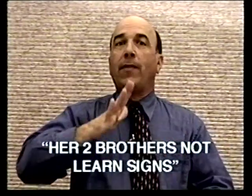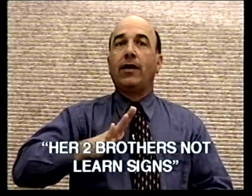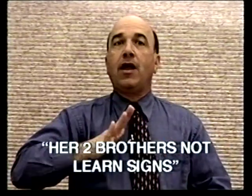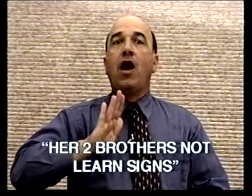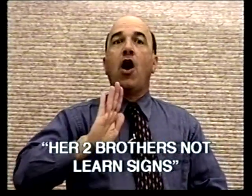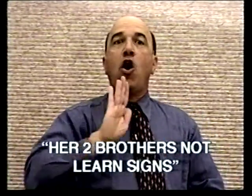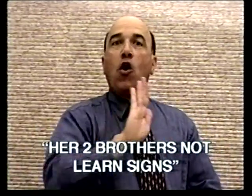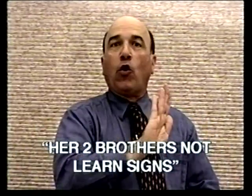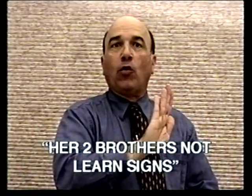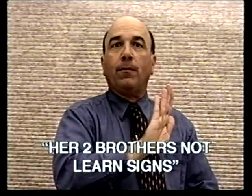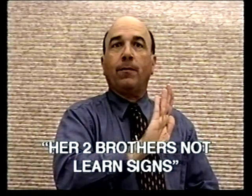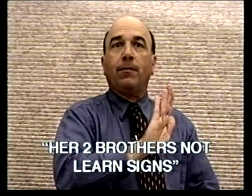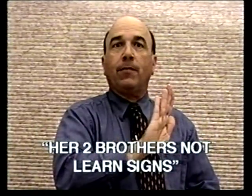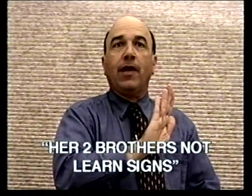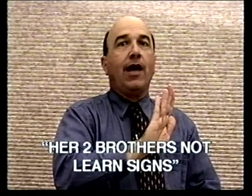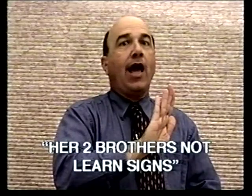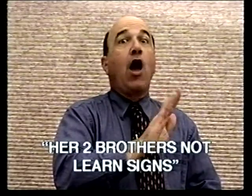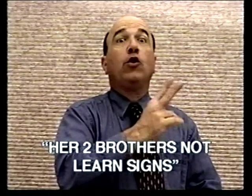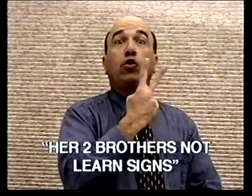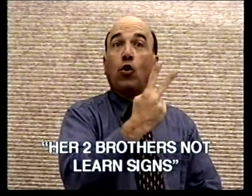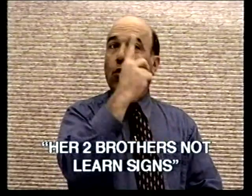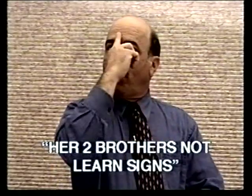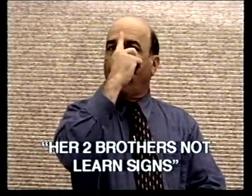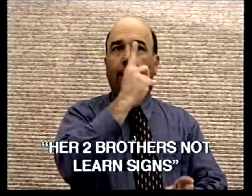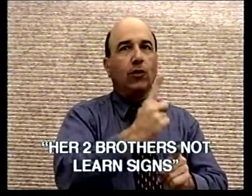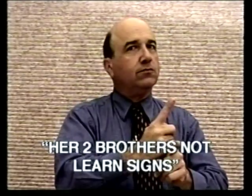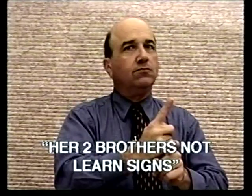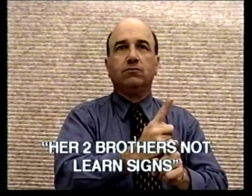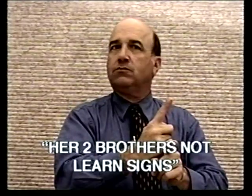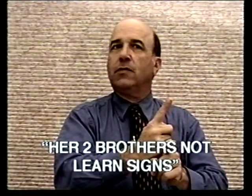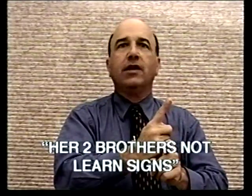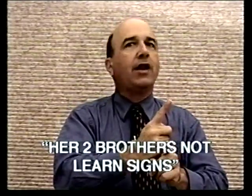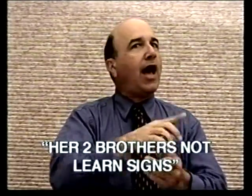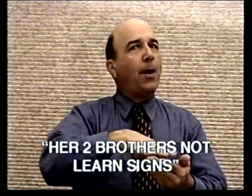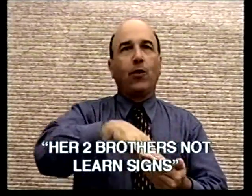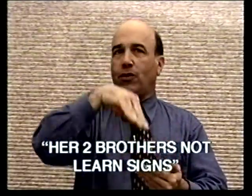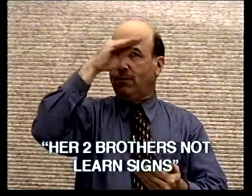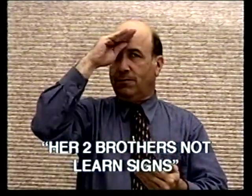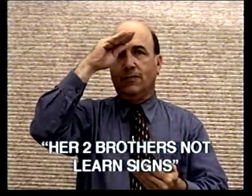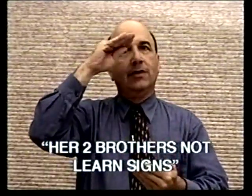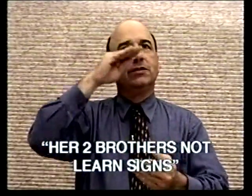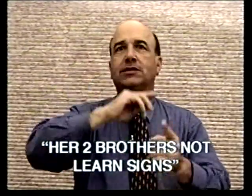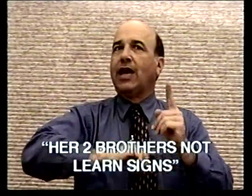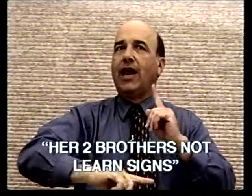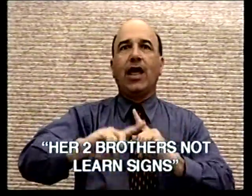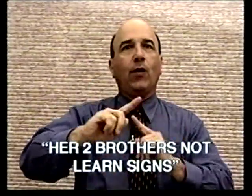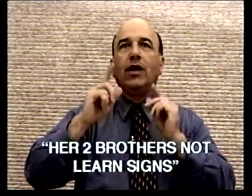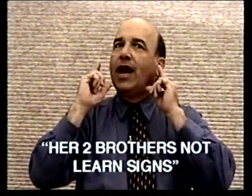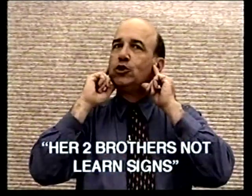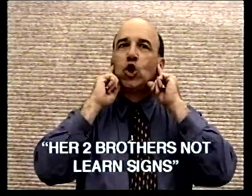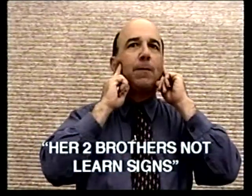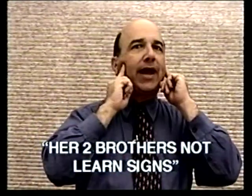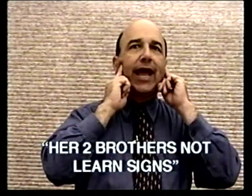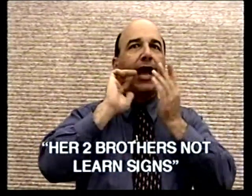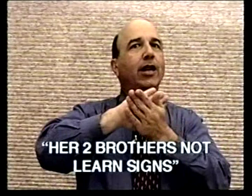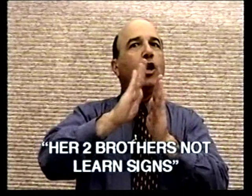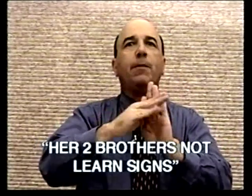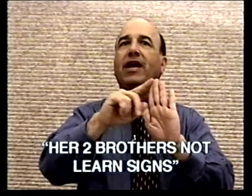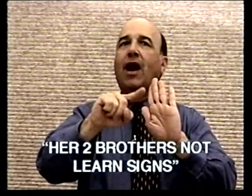woman, her. Two brothers not learn sign language. I shook my head to become